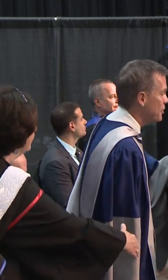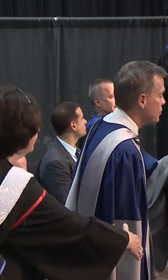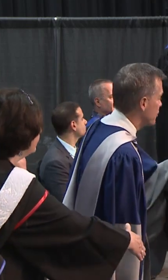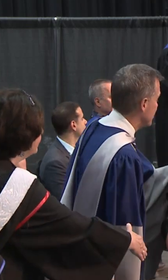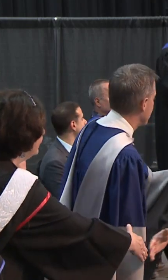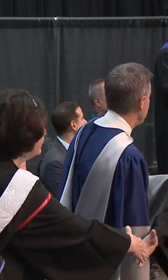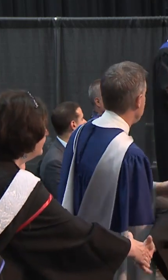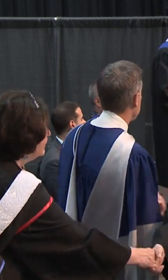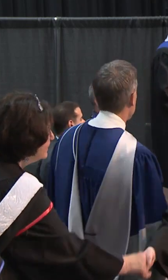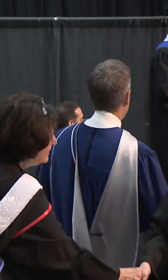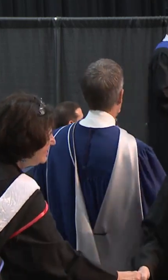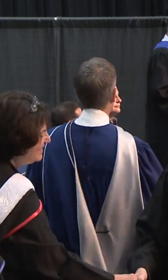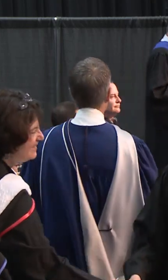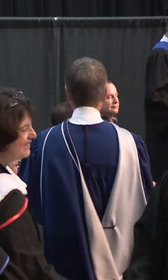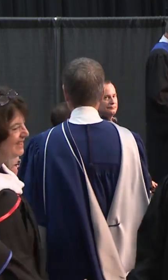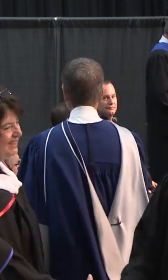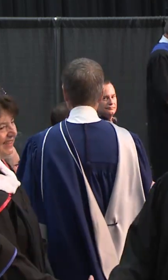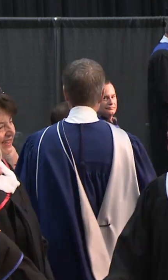Kimberly Thorburn.